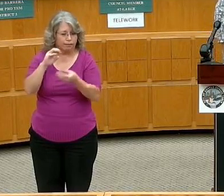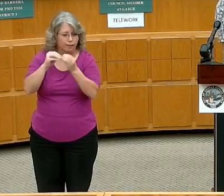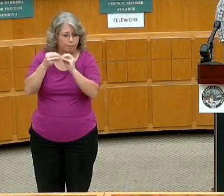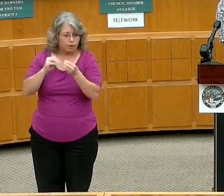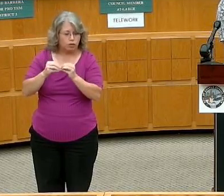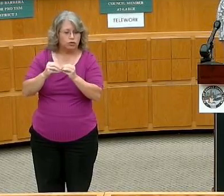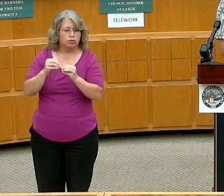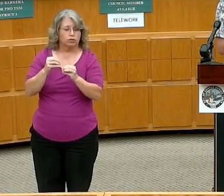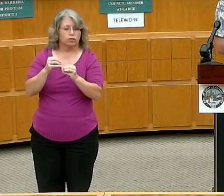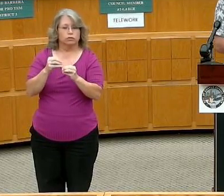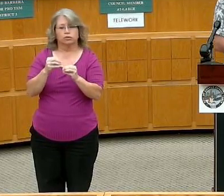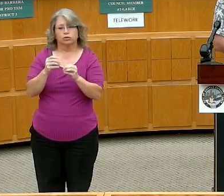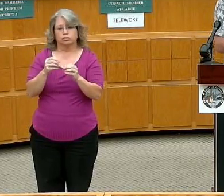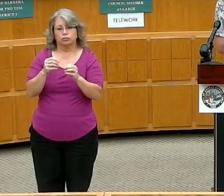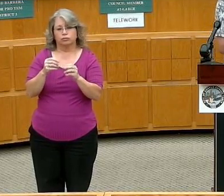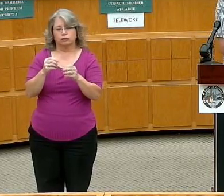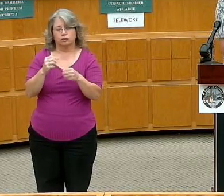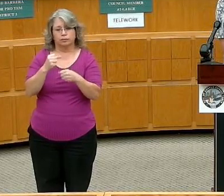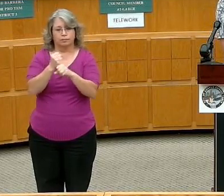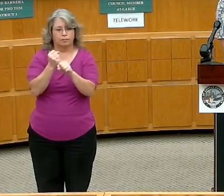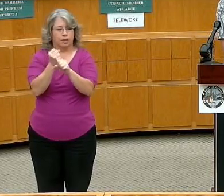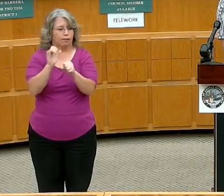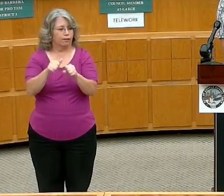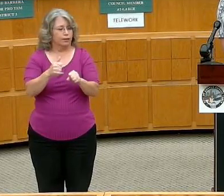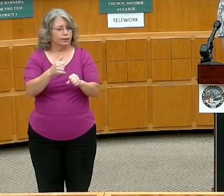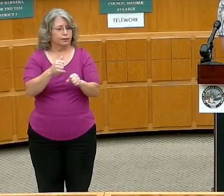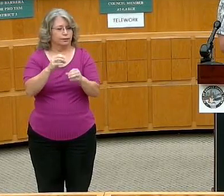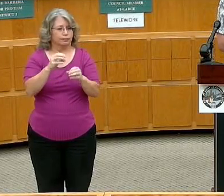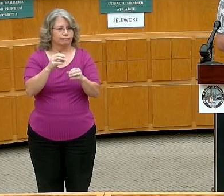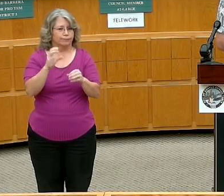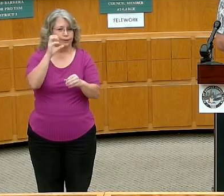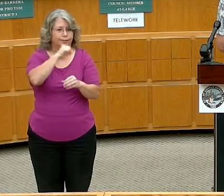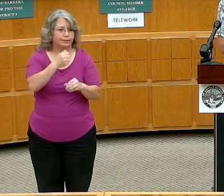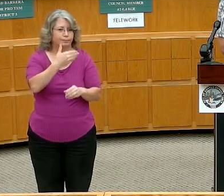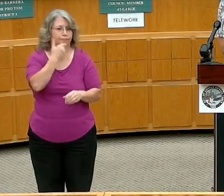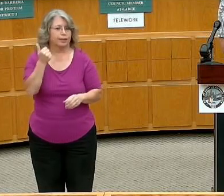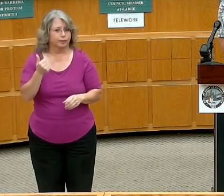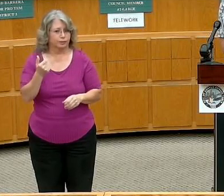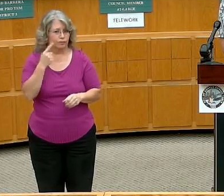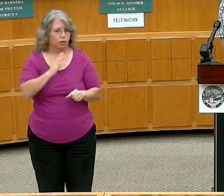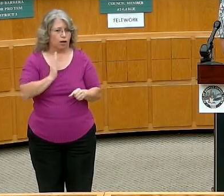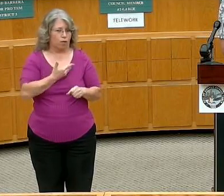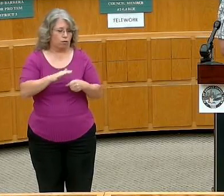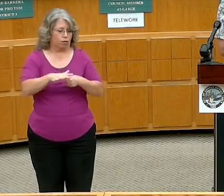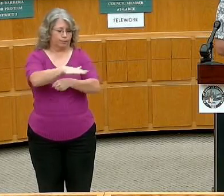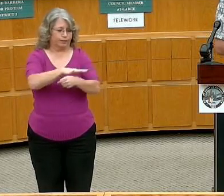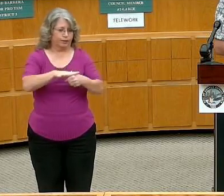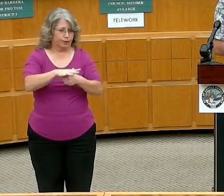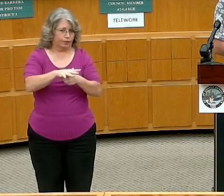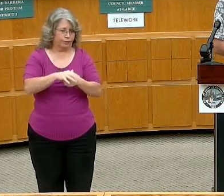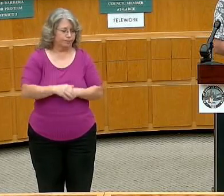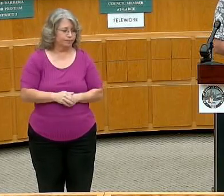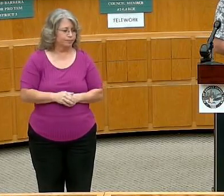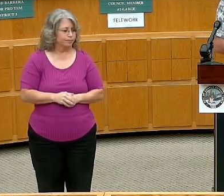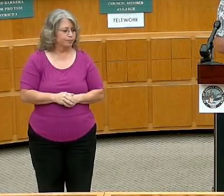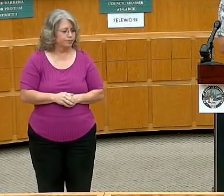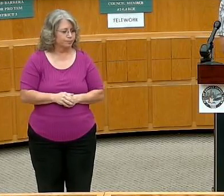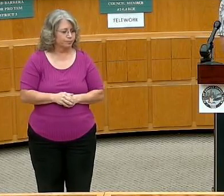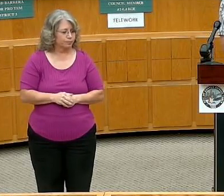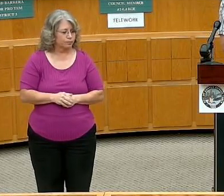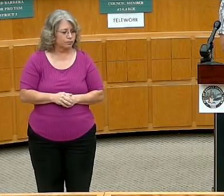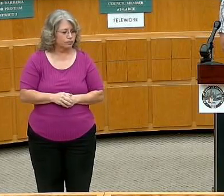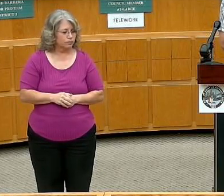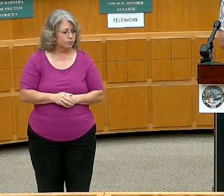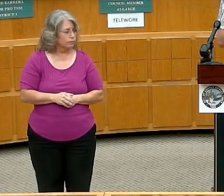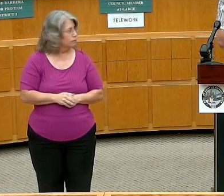correlation that we could use to further tune to our local area. All right, so we took a conservative plan